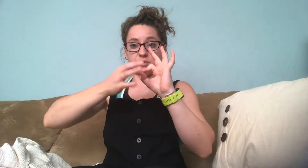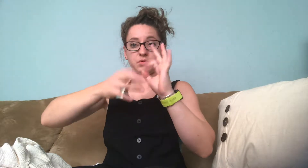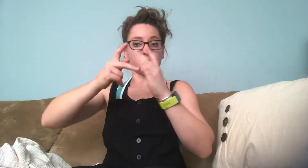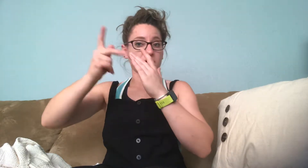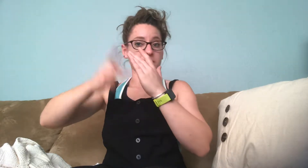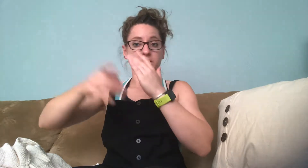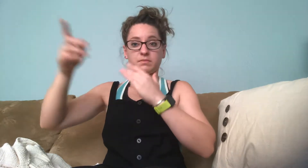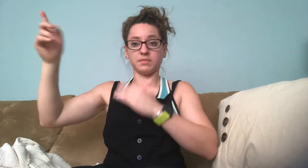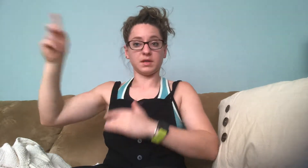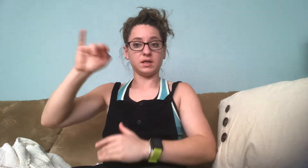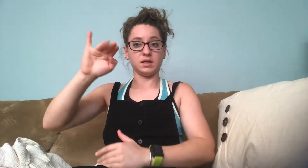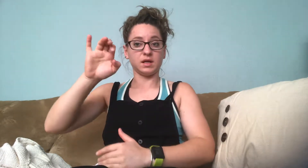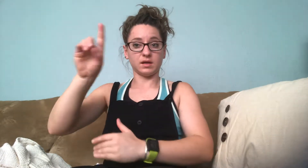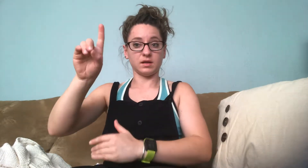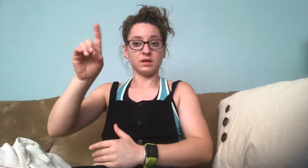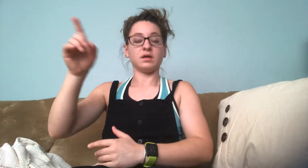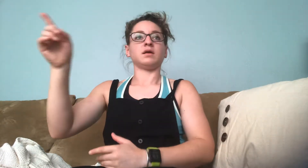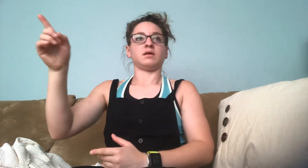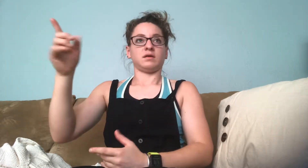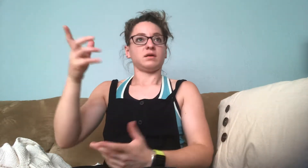interpreting program in Indiana.